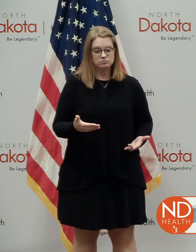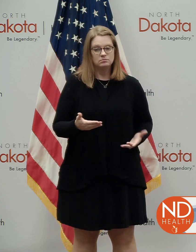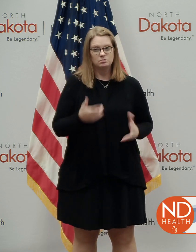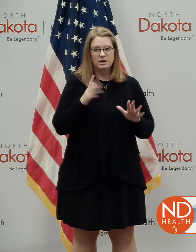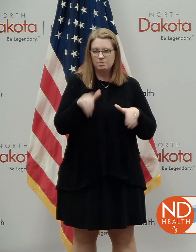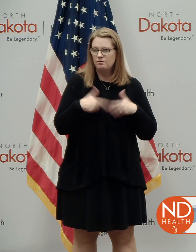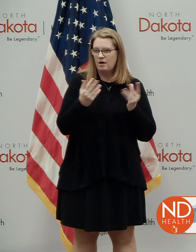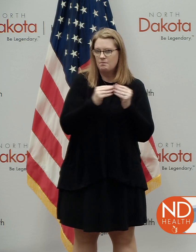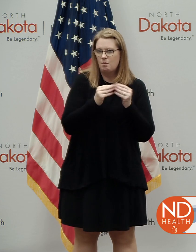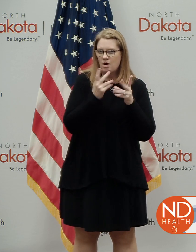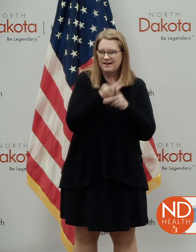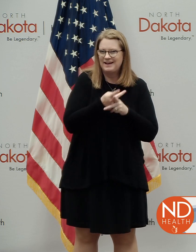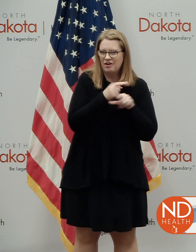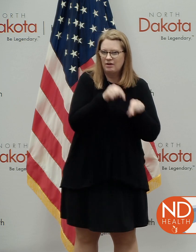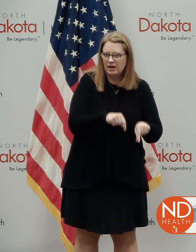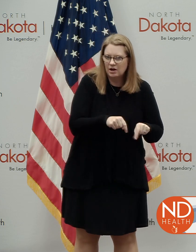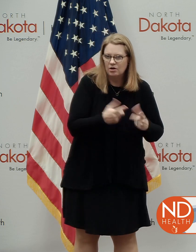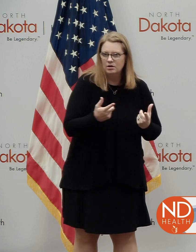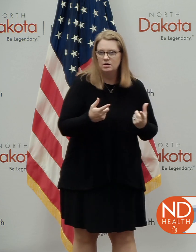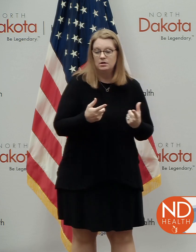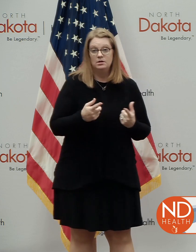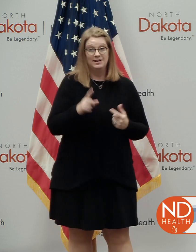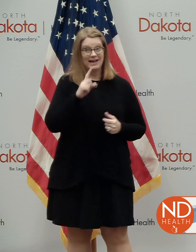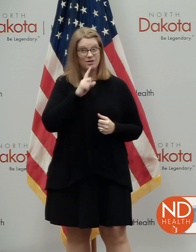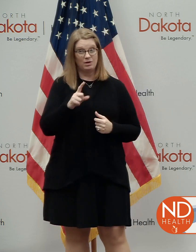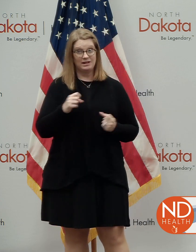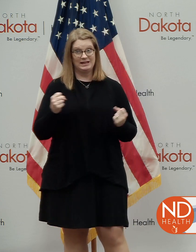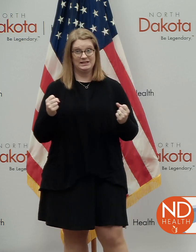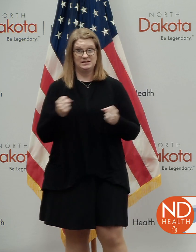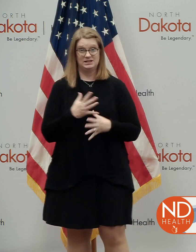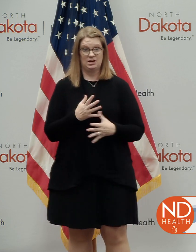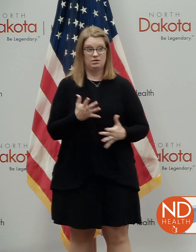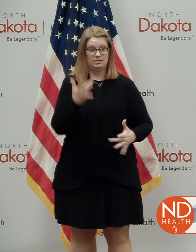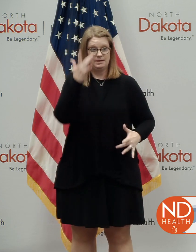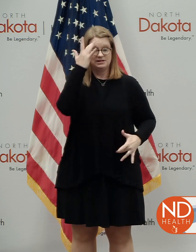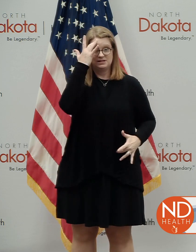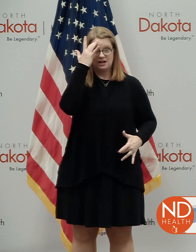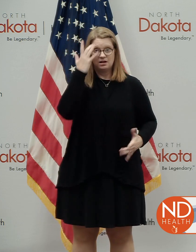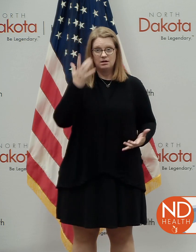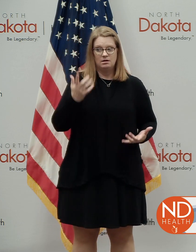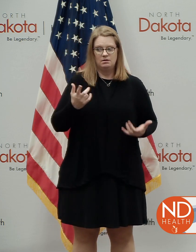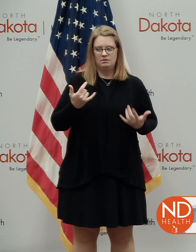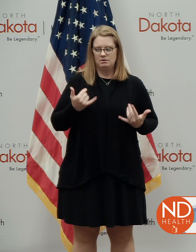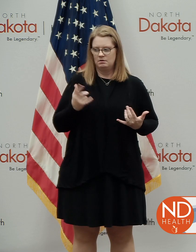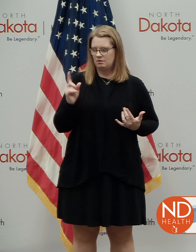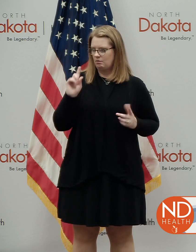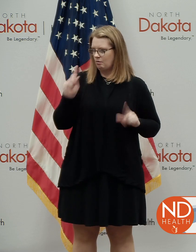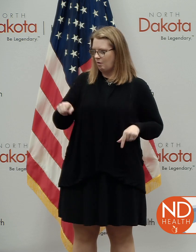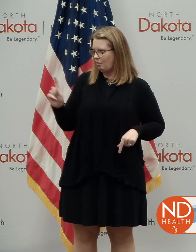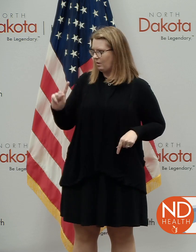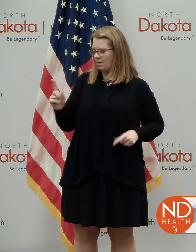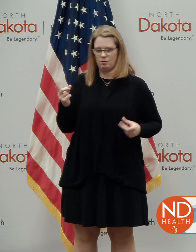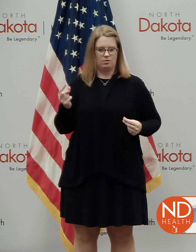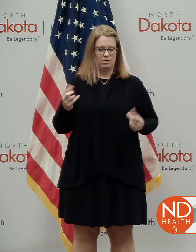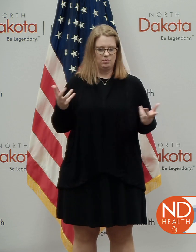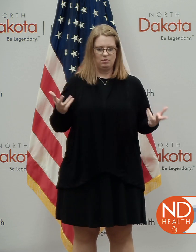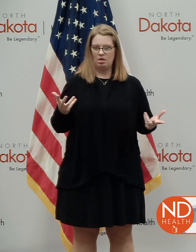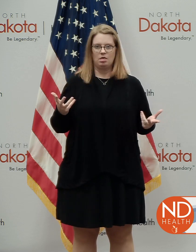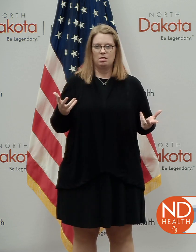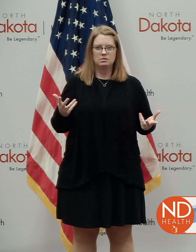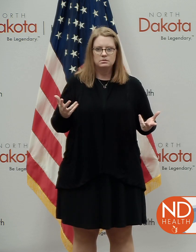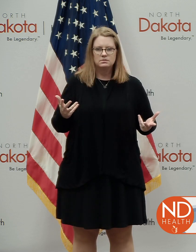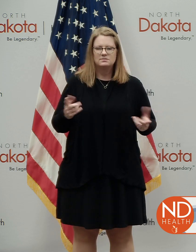home. There's nothing more scary than to be sick and not have anywhere to go. And we're